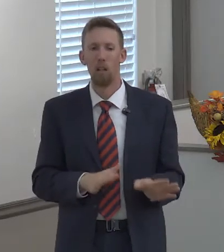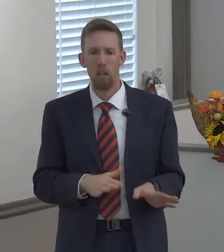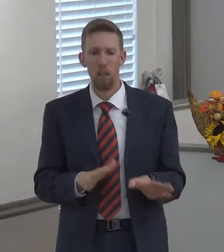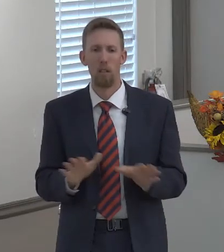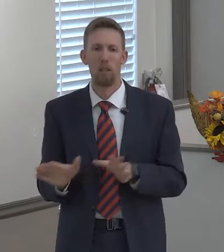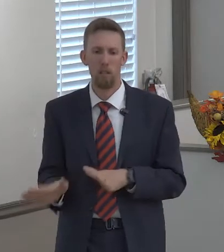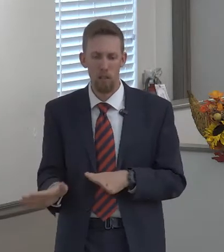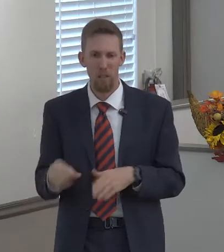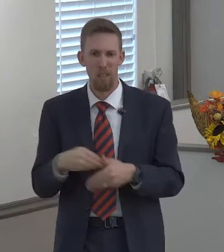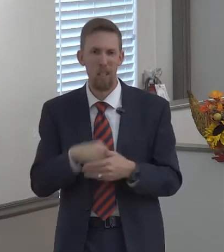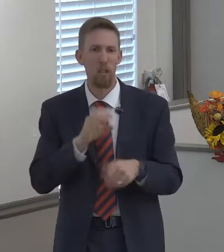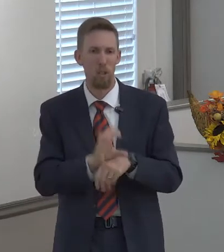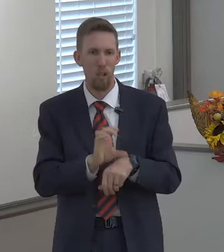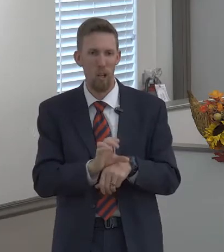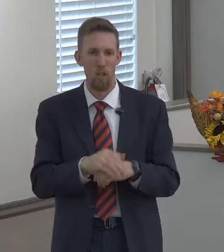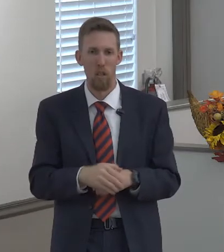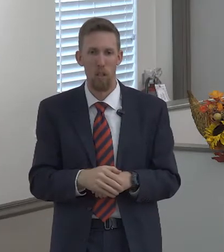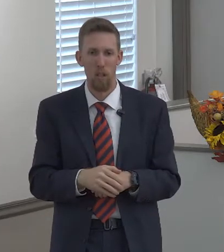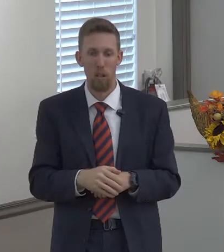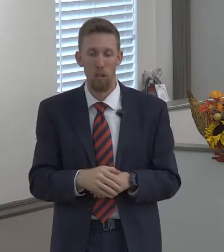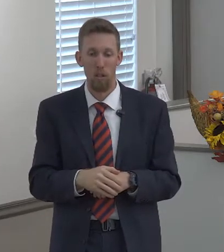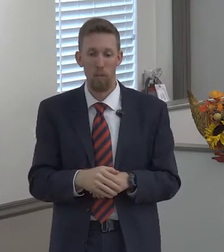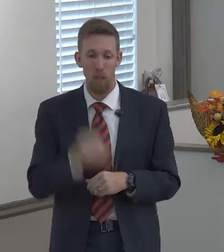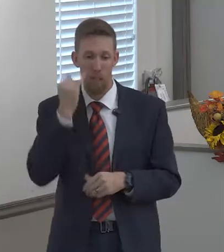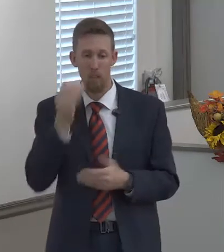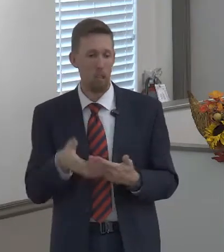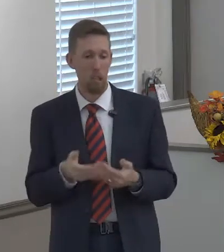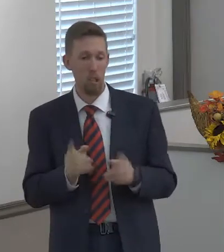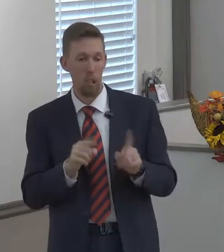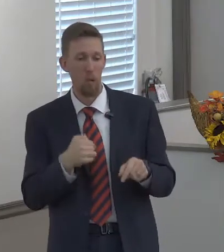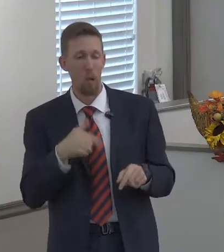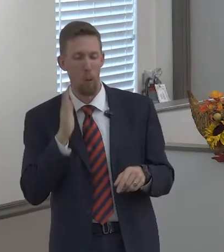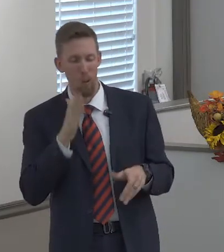And it can have an effect on our raising of our children.